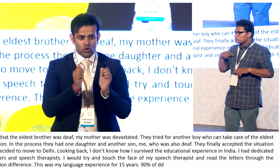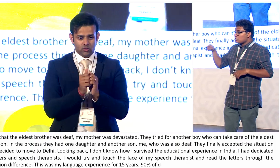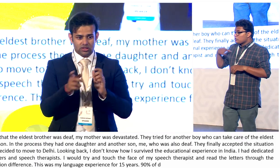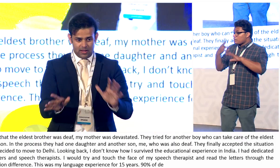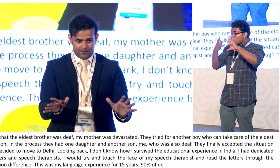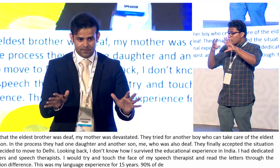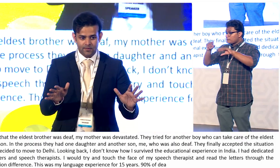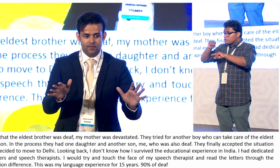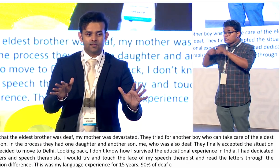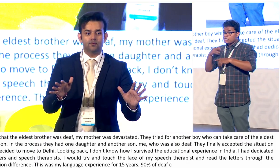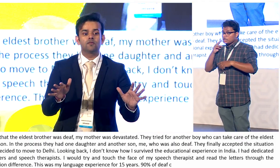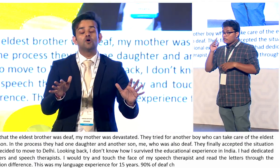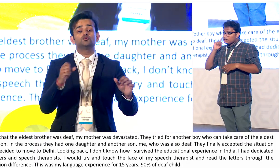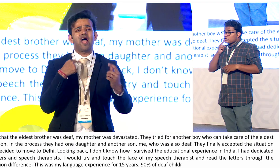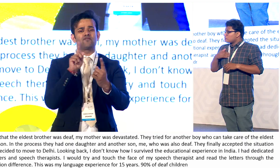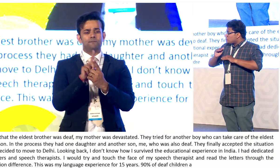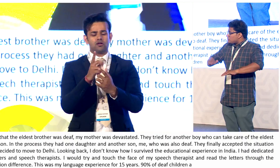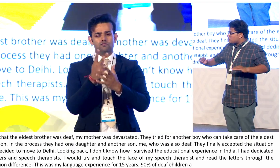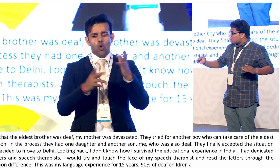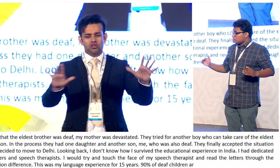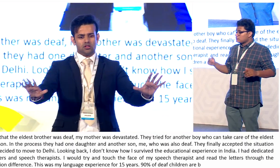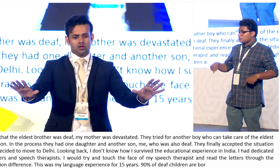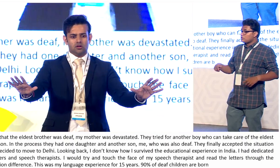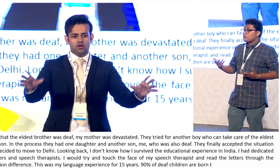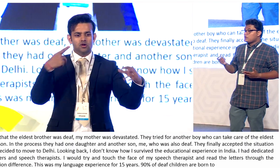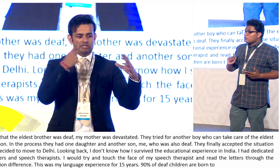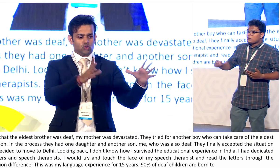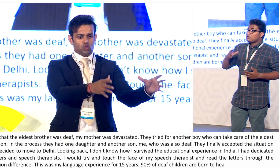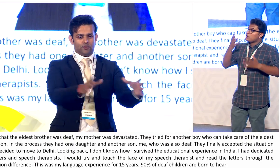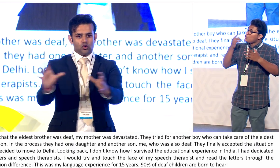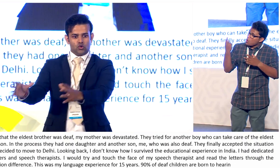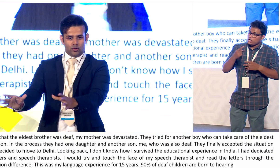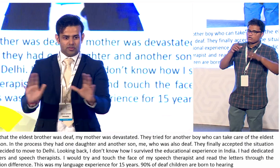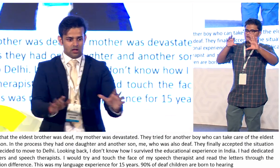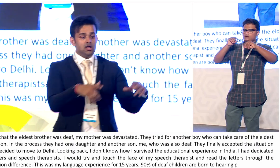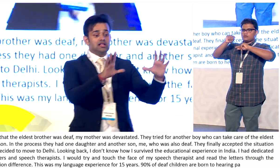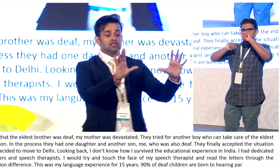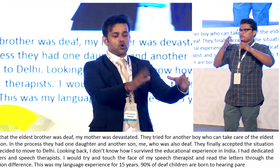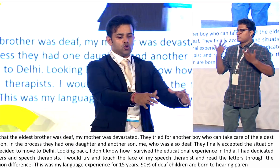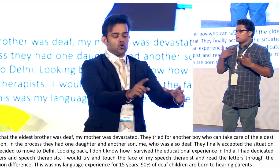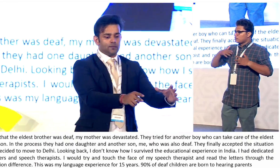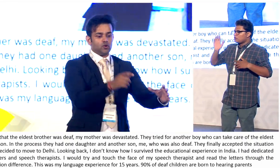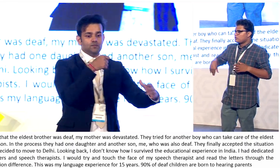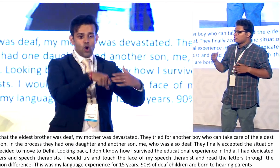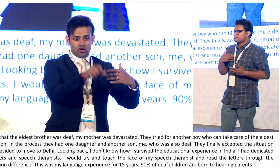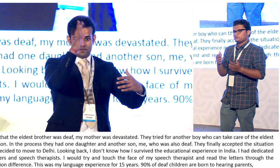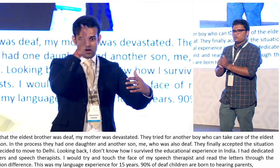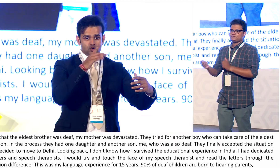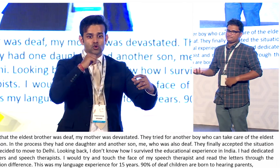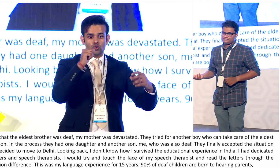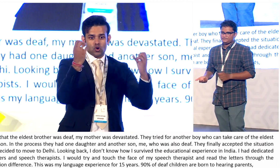90% of deaf children being born to hearing parents, only 10% of their parents ever learn how to communicate with them.